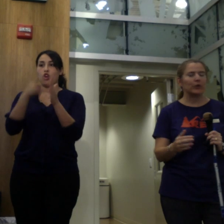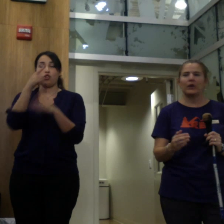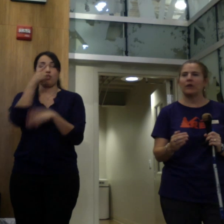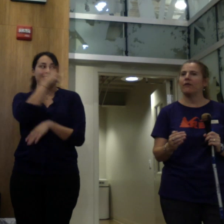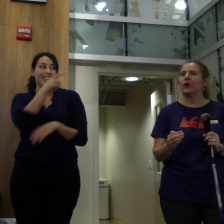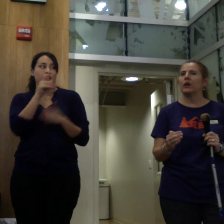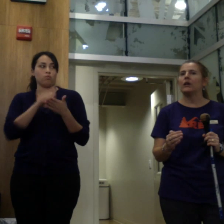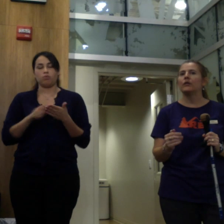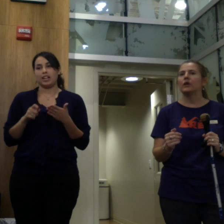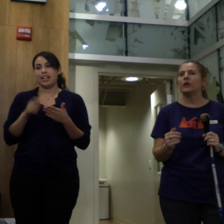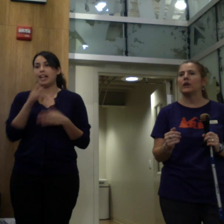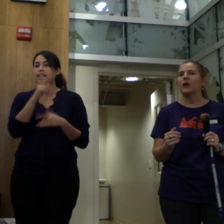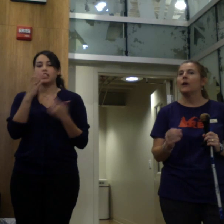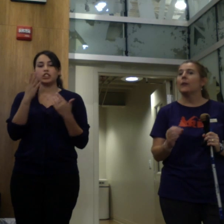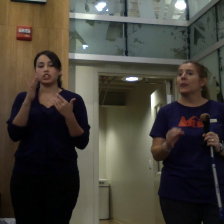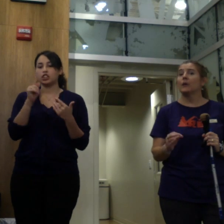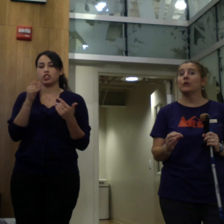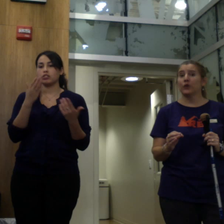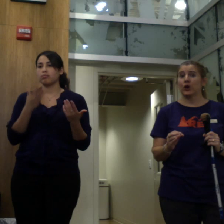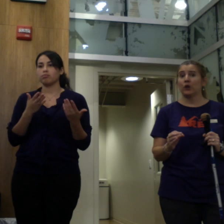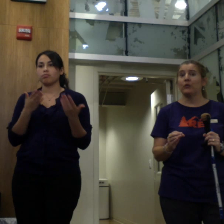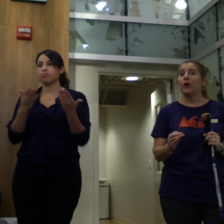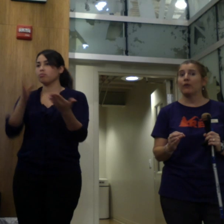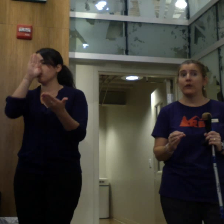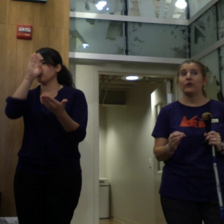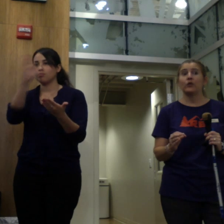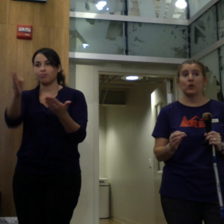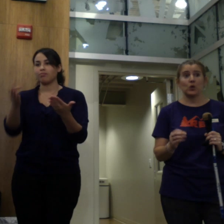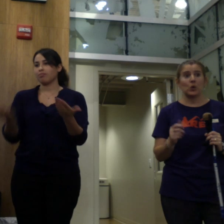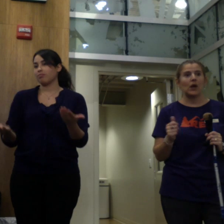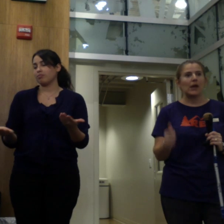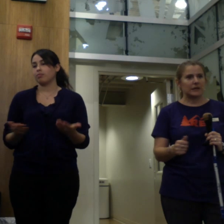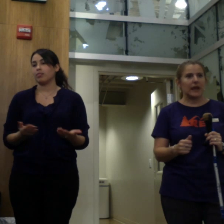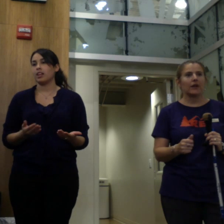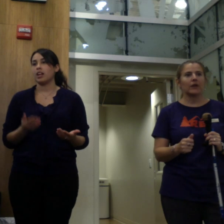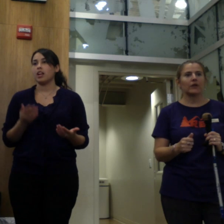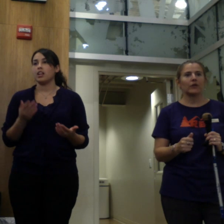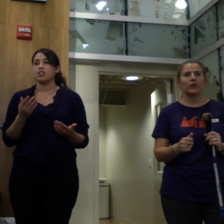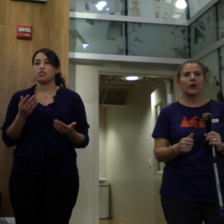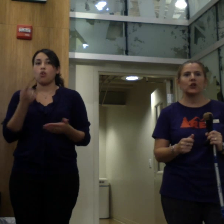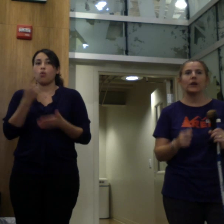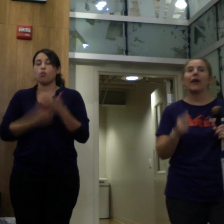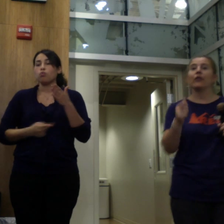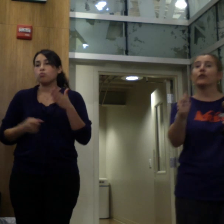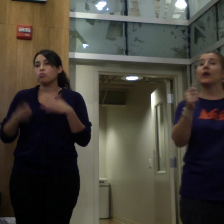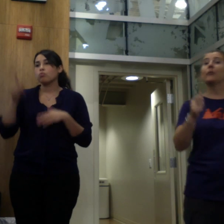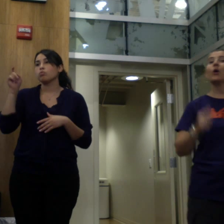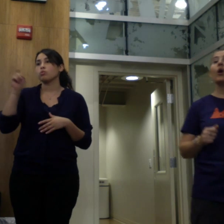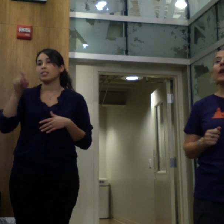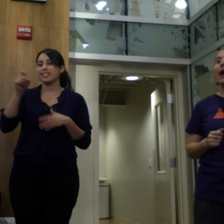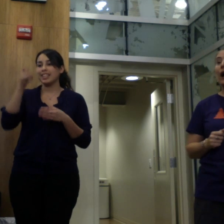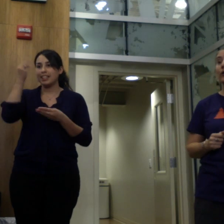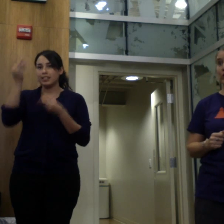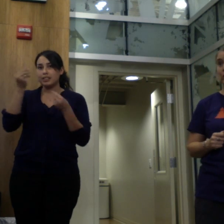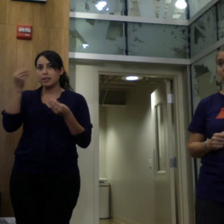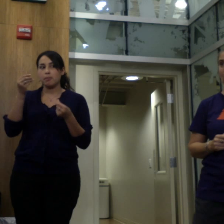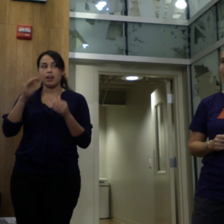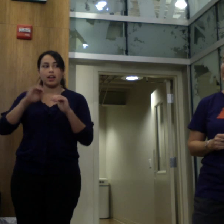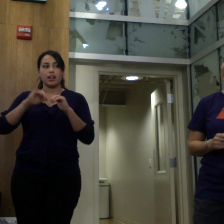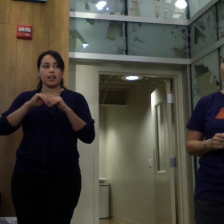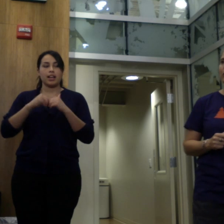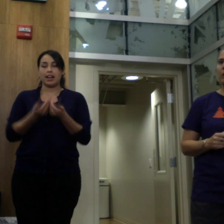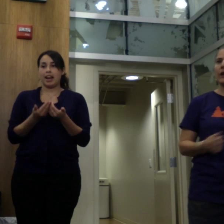just puts it in very easy layman terms of things to take into consideration and the steps on how